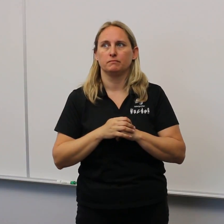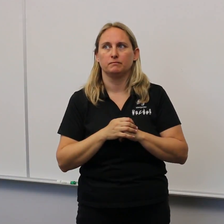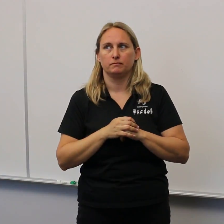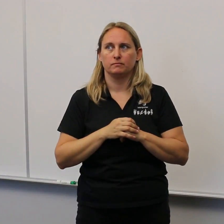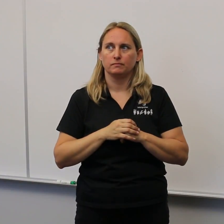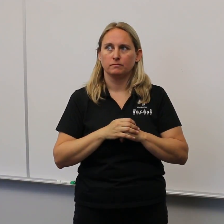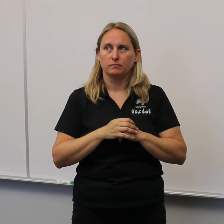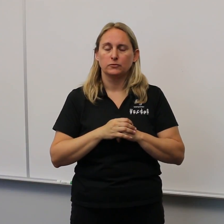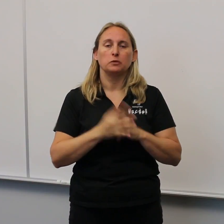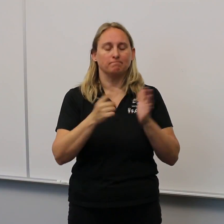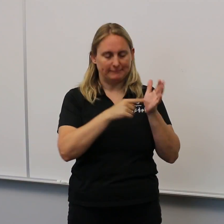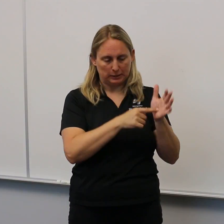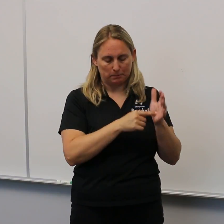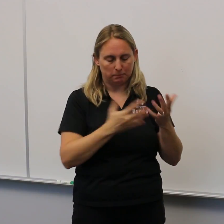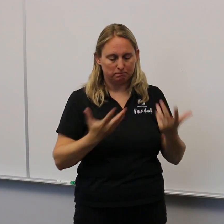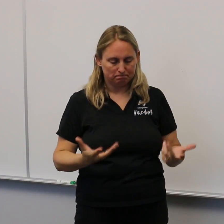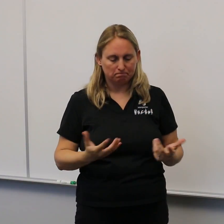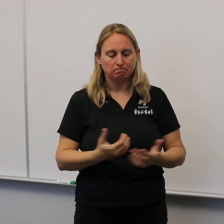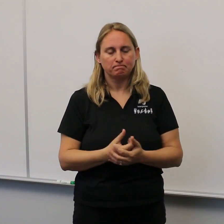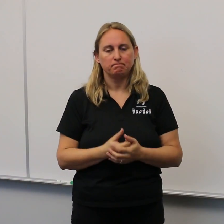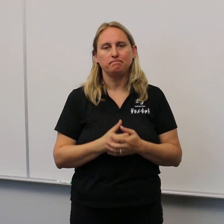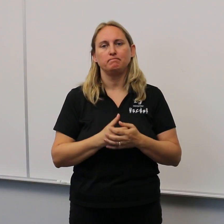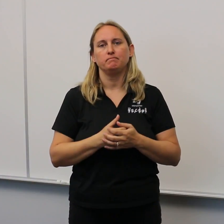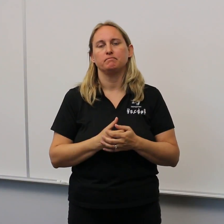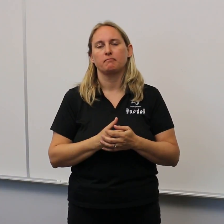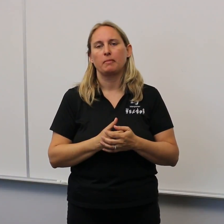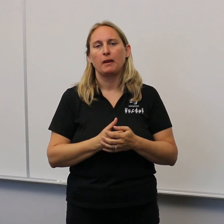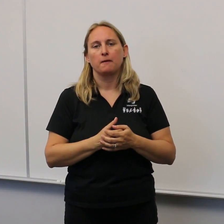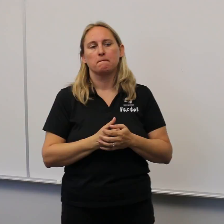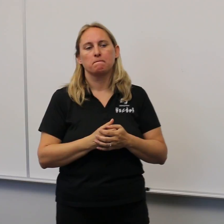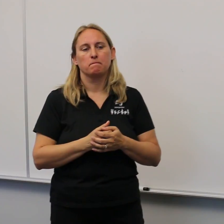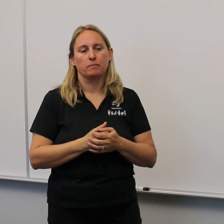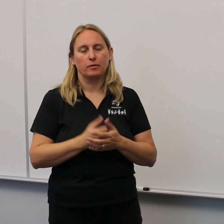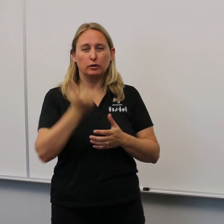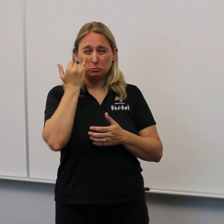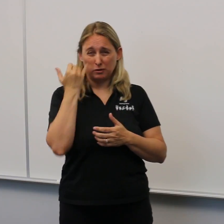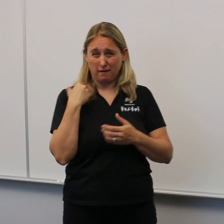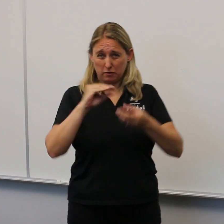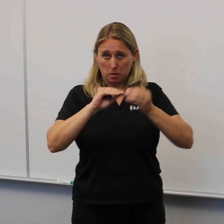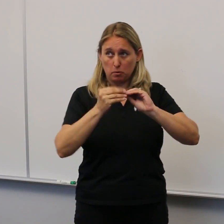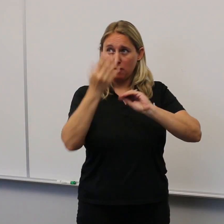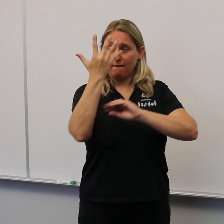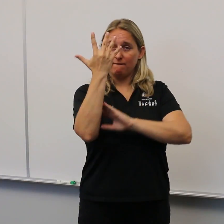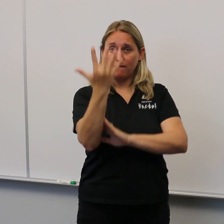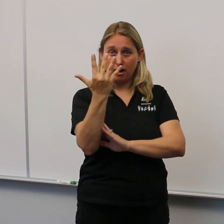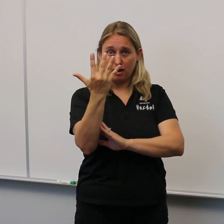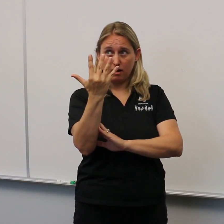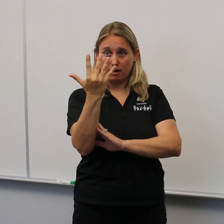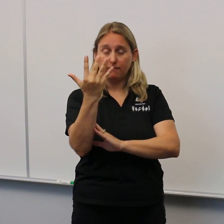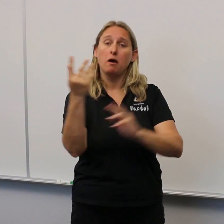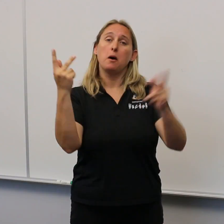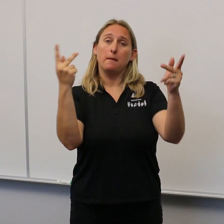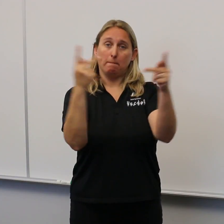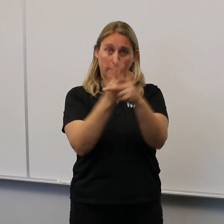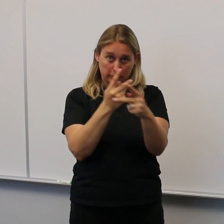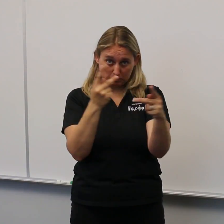So as an example, if I have the number 5 multiplied by